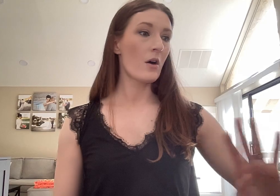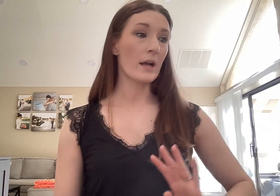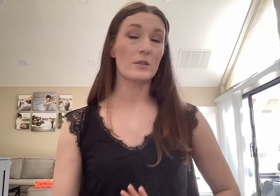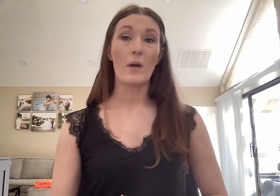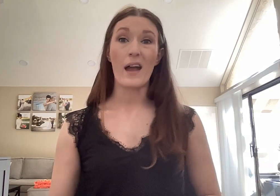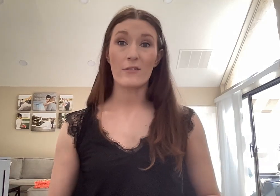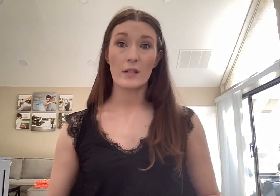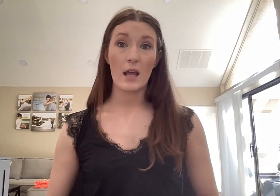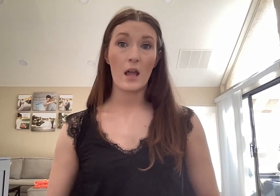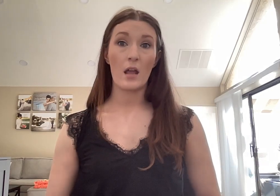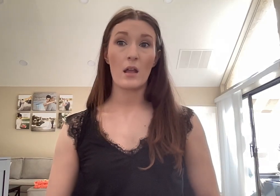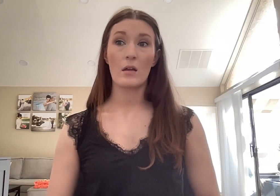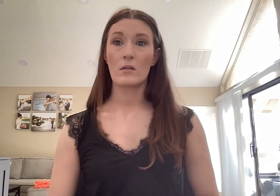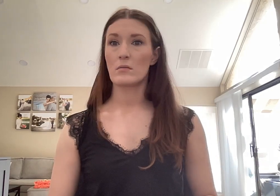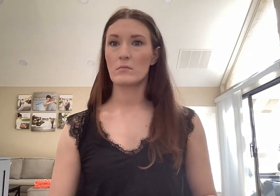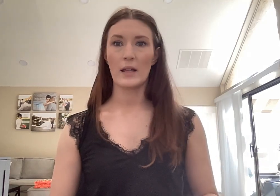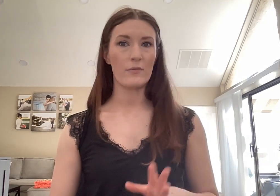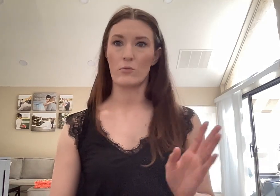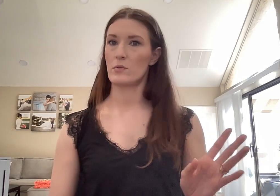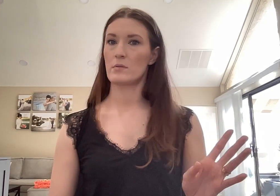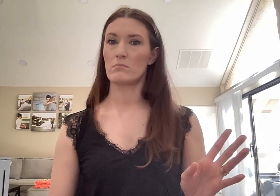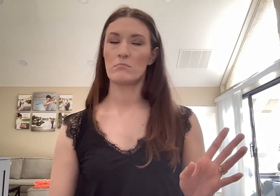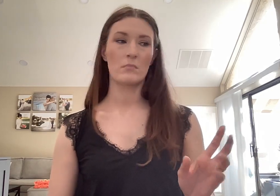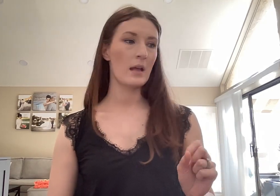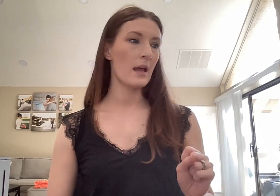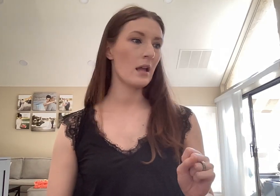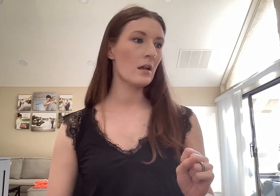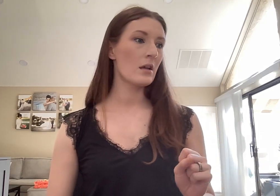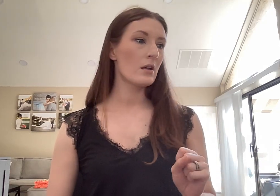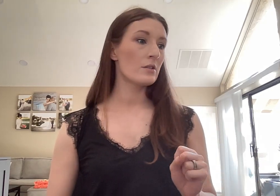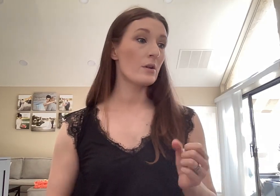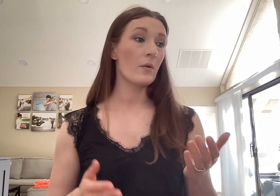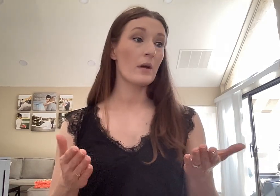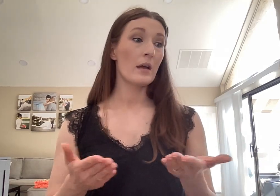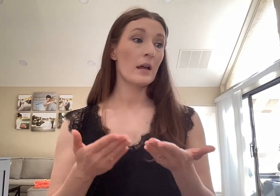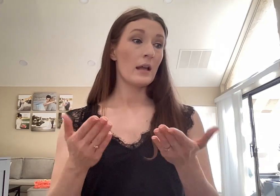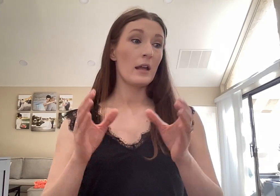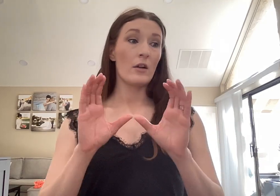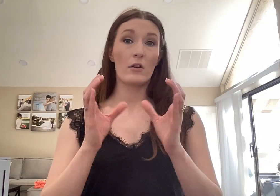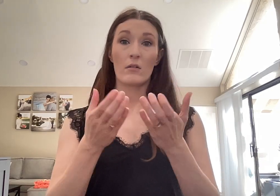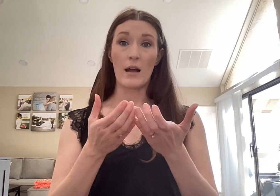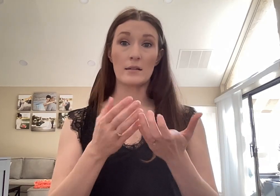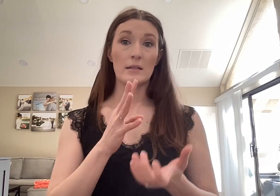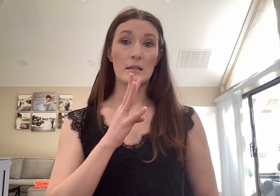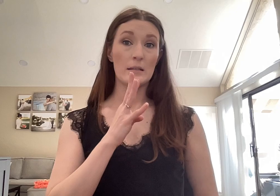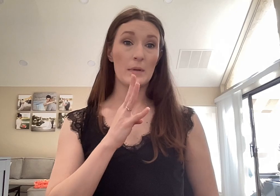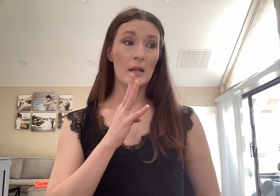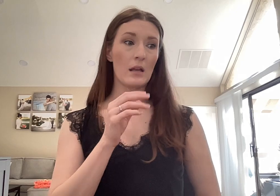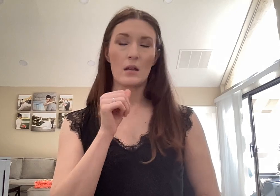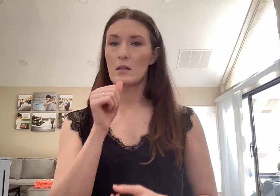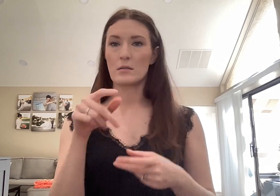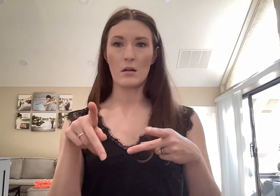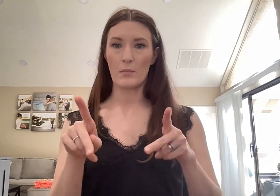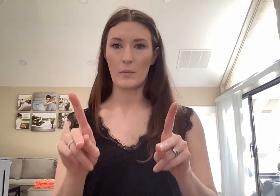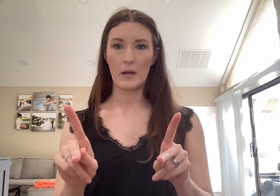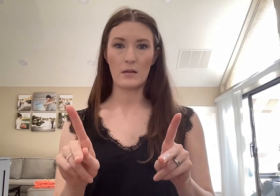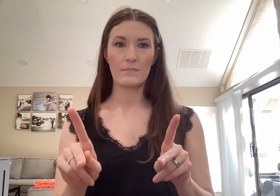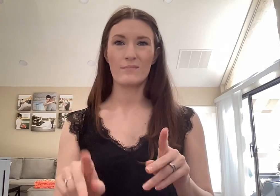Okay, so everyday life rules. Okay, so here, class, speaking is not permitted.